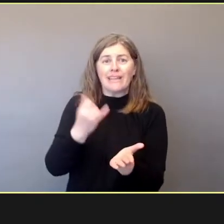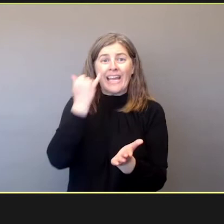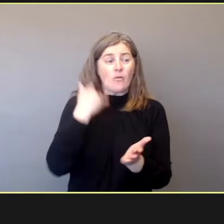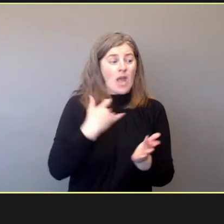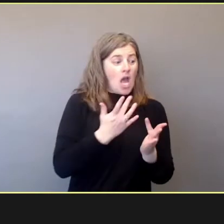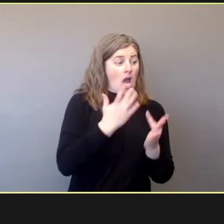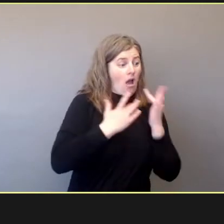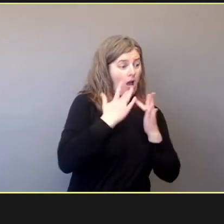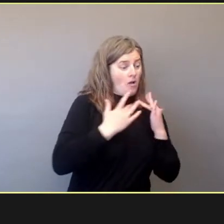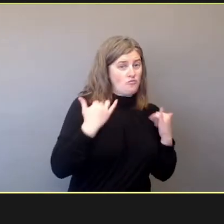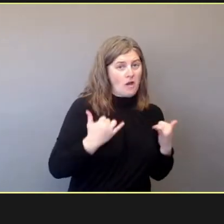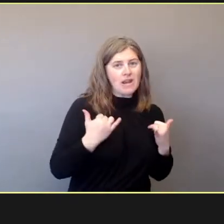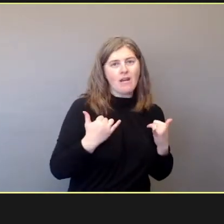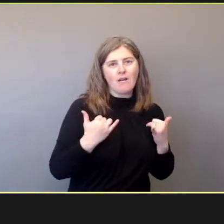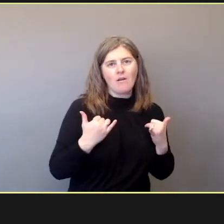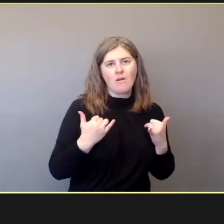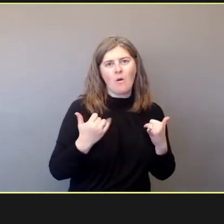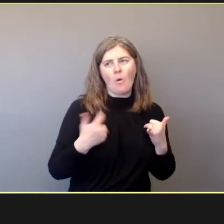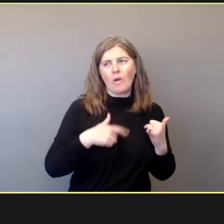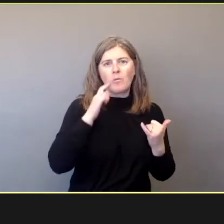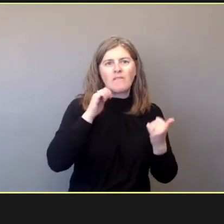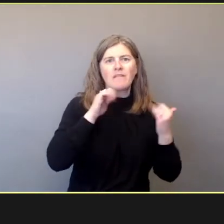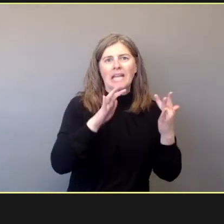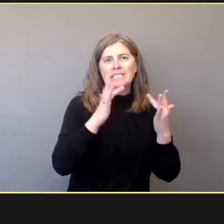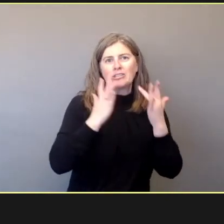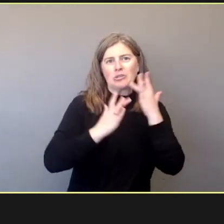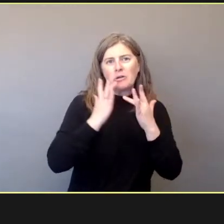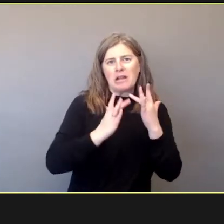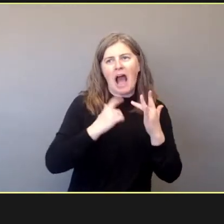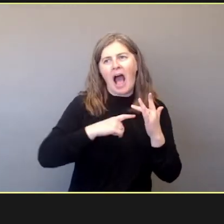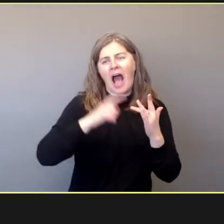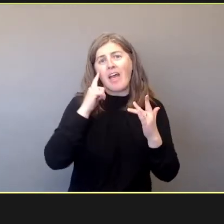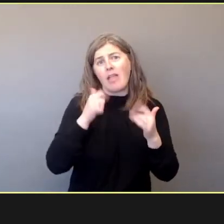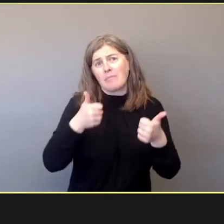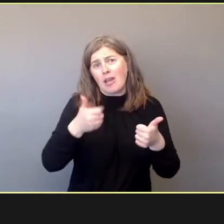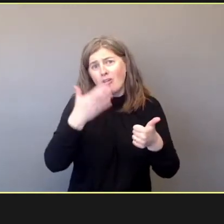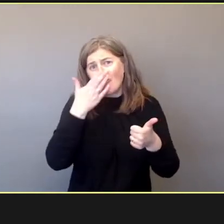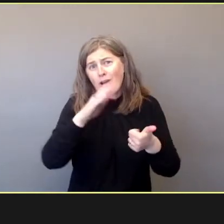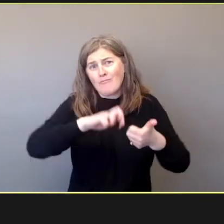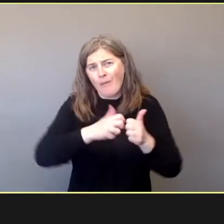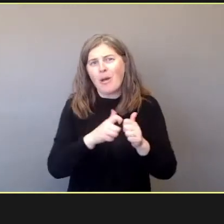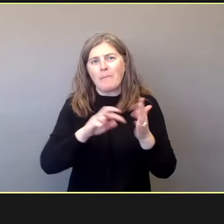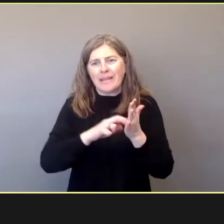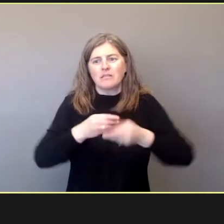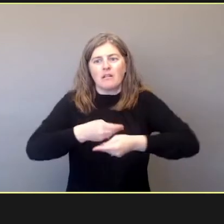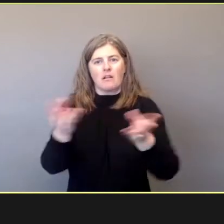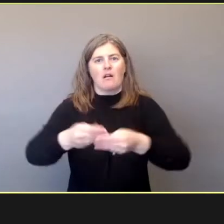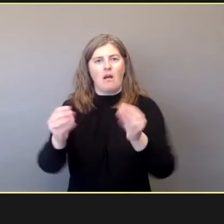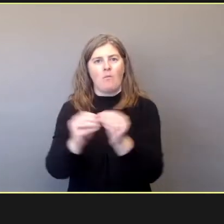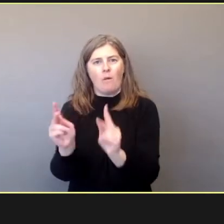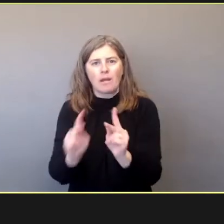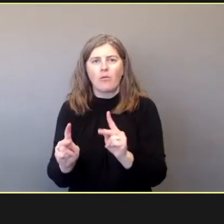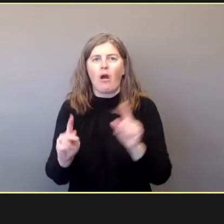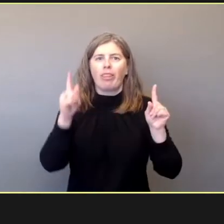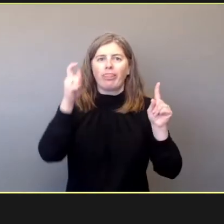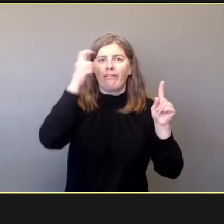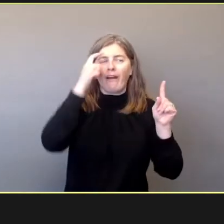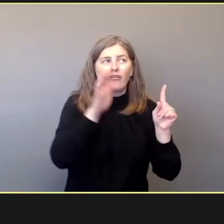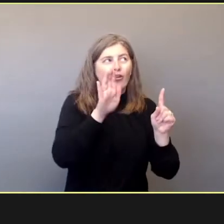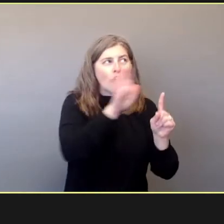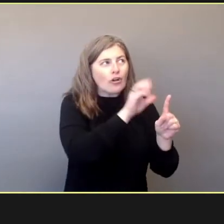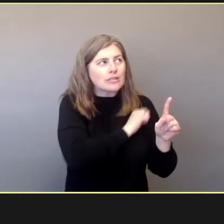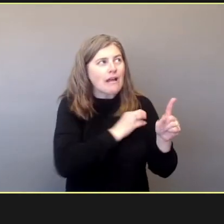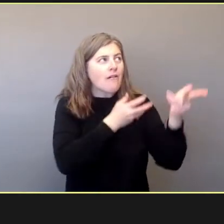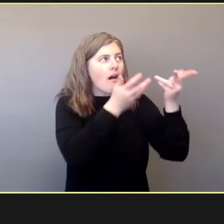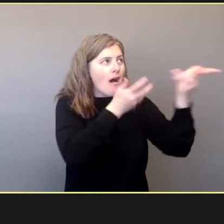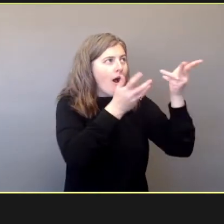this point, if we started facing a shortage, I would think that would be a wonderful problem to have. And then the governor and her staff in Washington